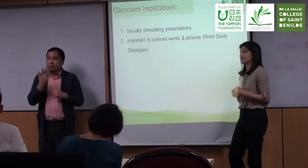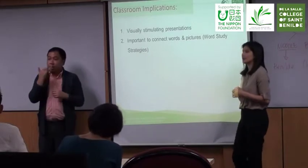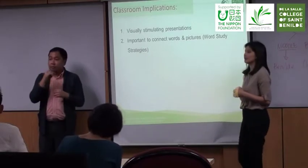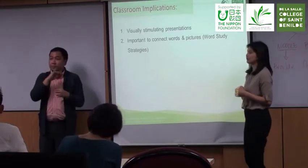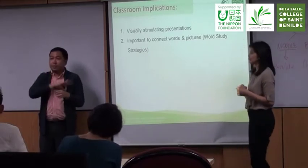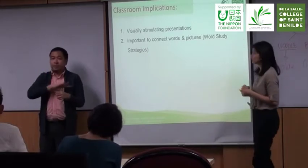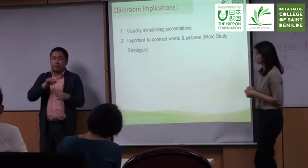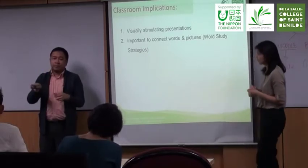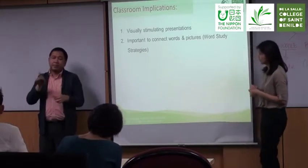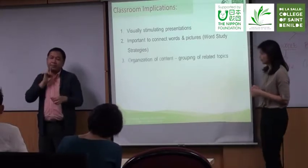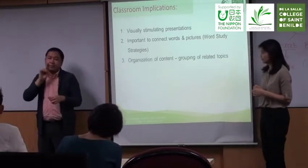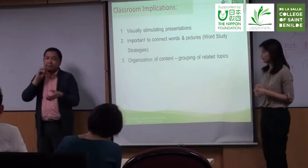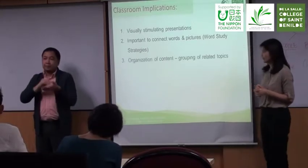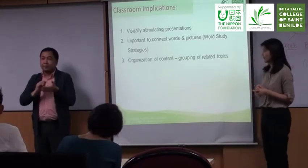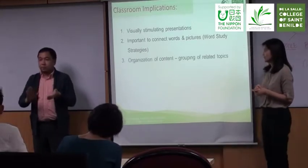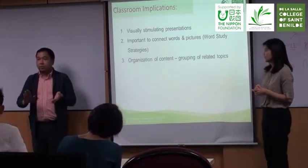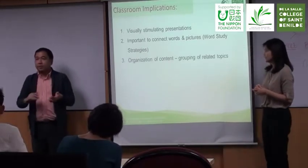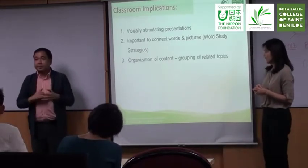really helps them.